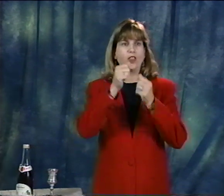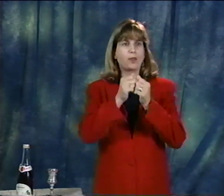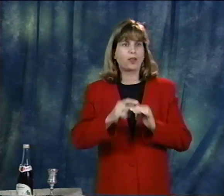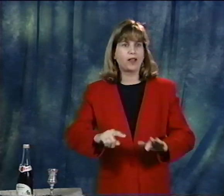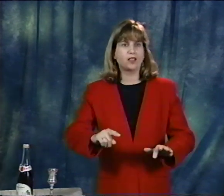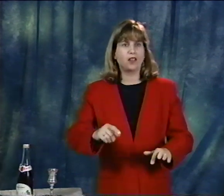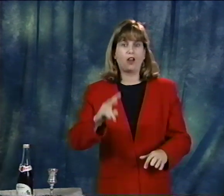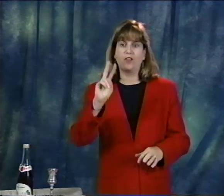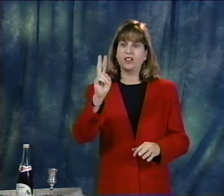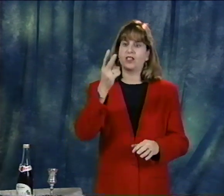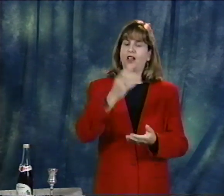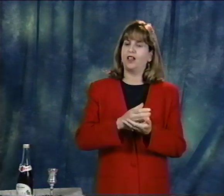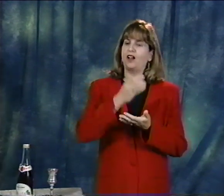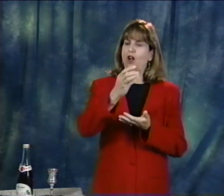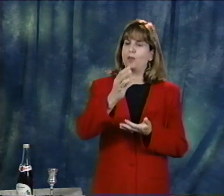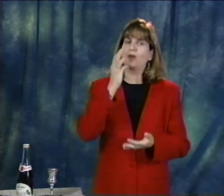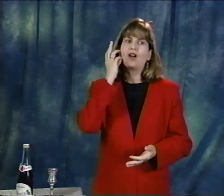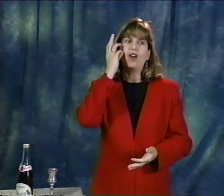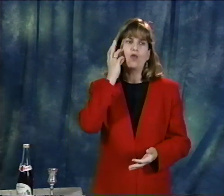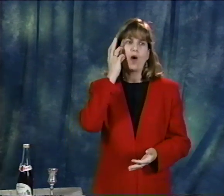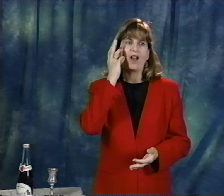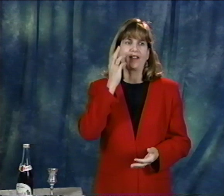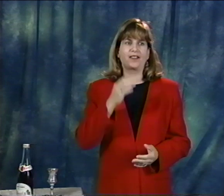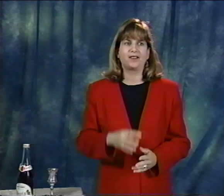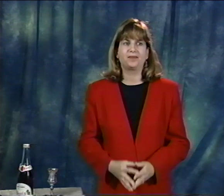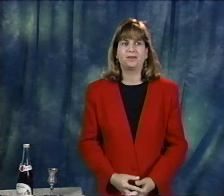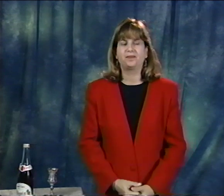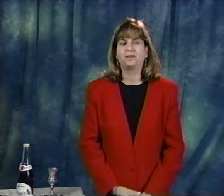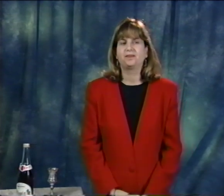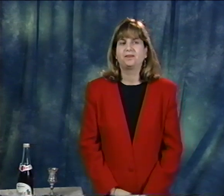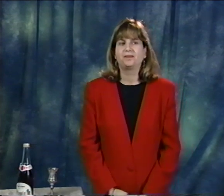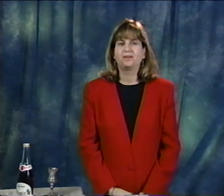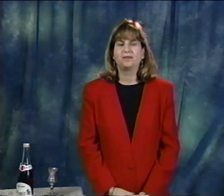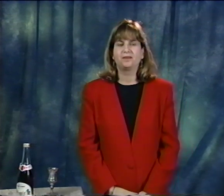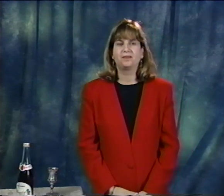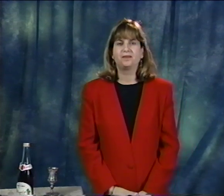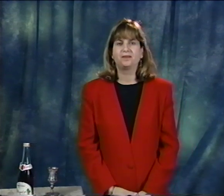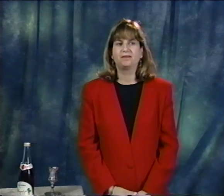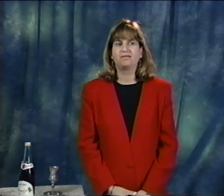Let us sign together for the blessing of the second cup of wine.